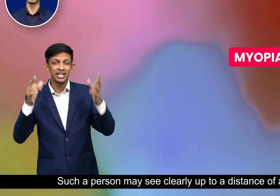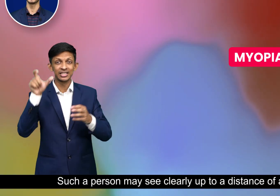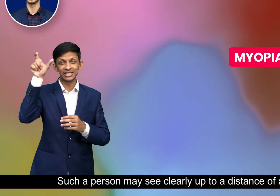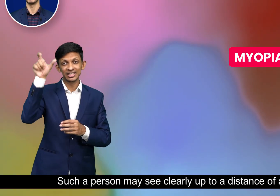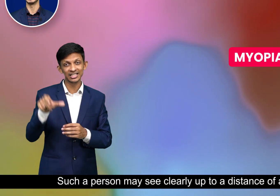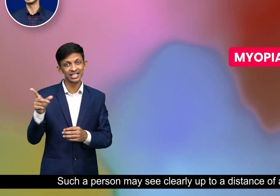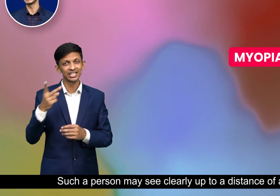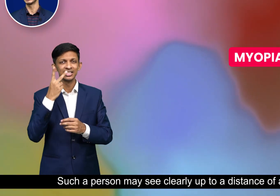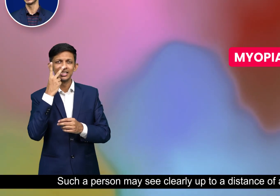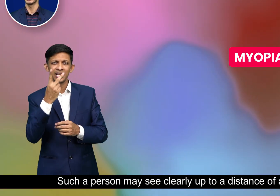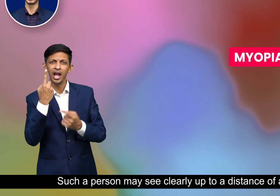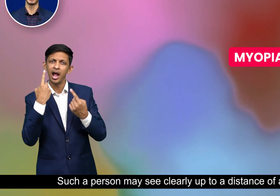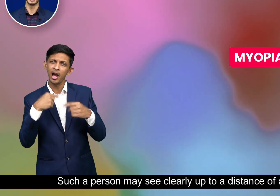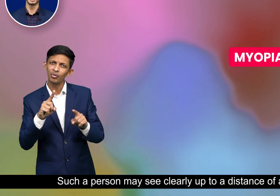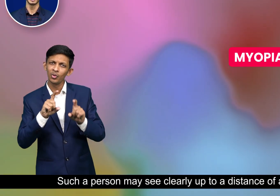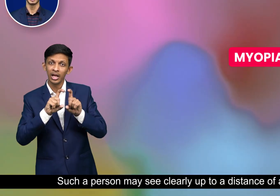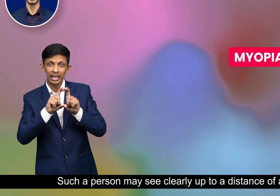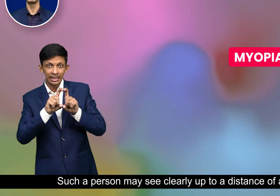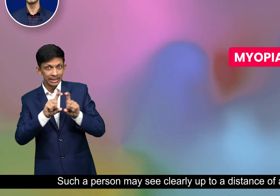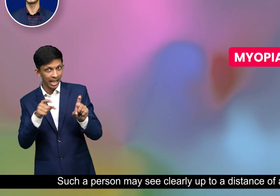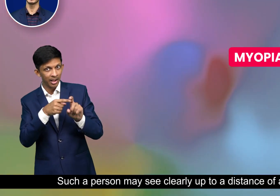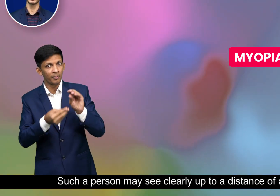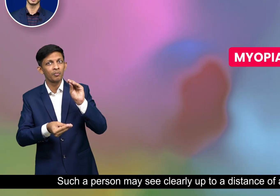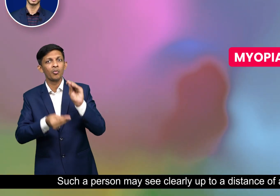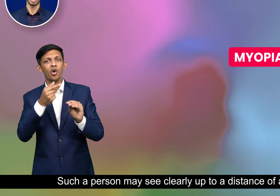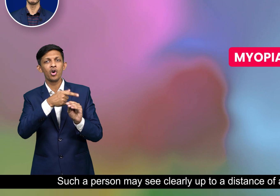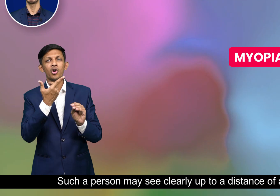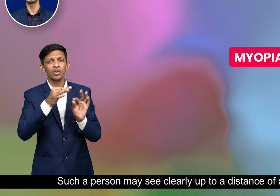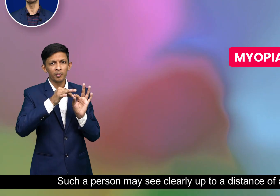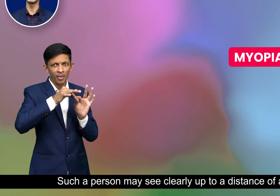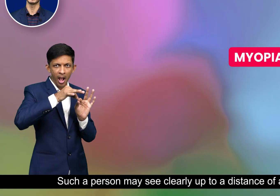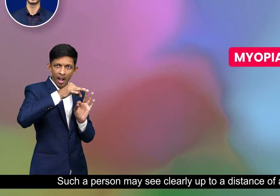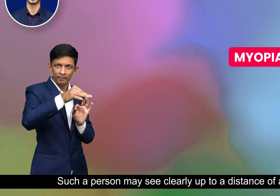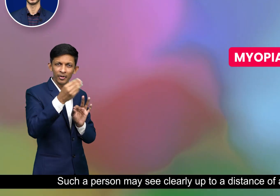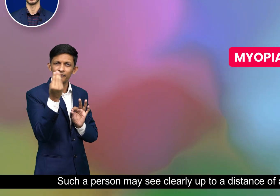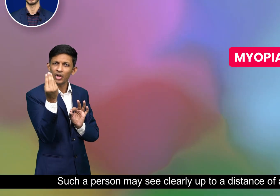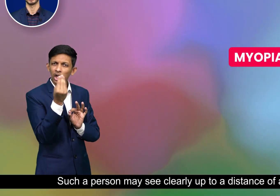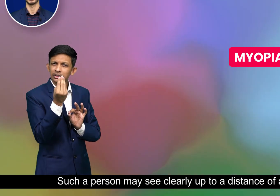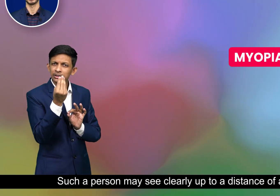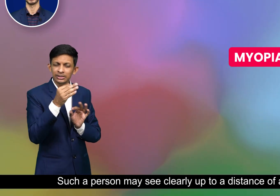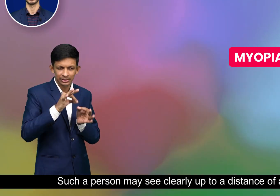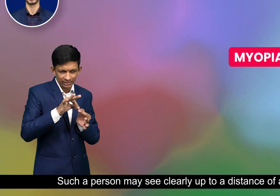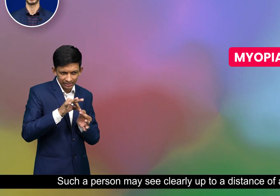Such a person may see clearly up to a distance of a few meters.